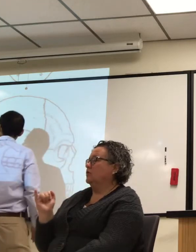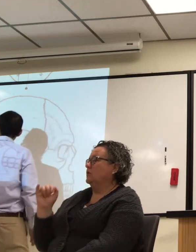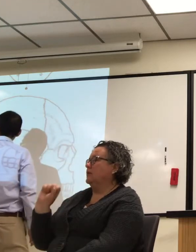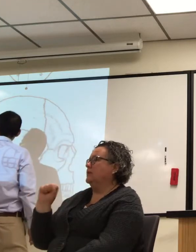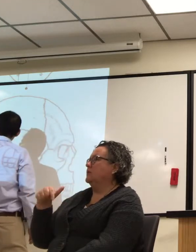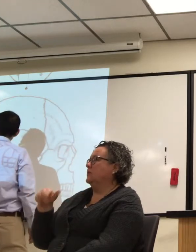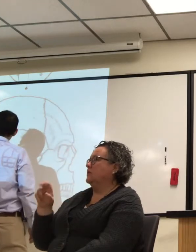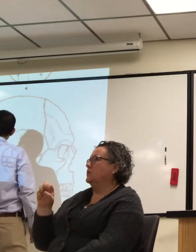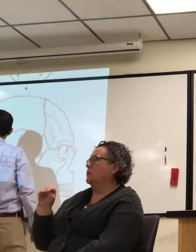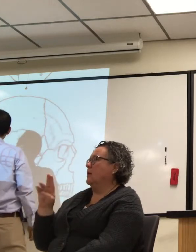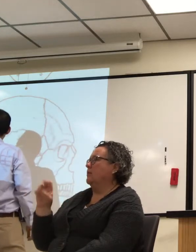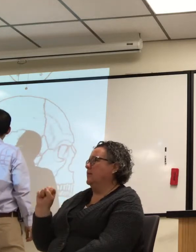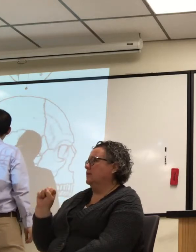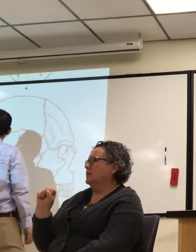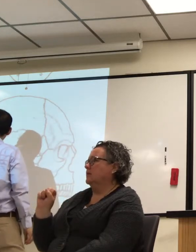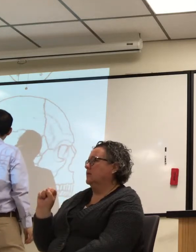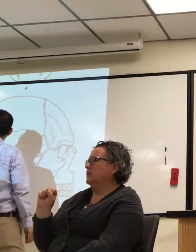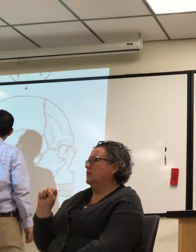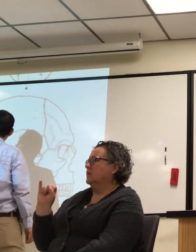suture.